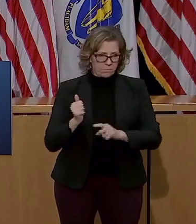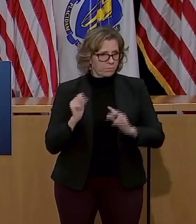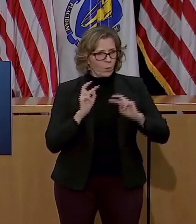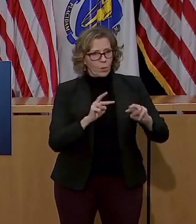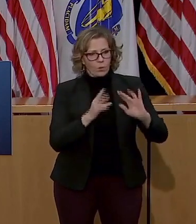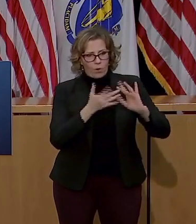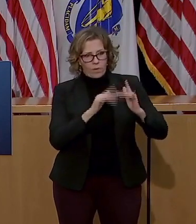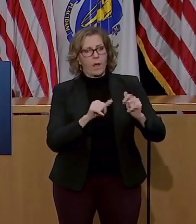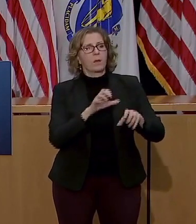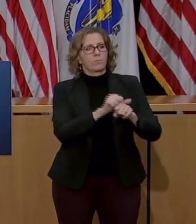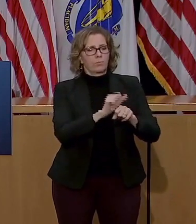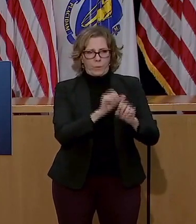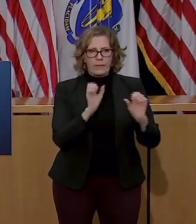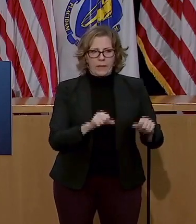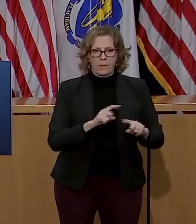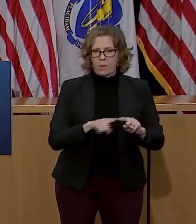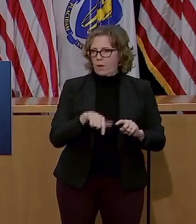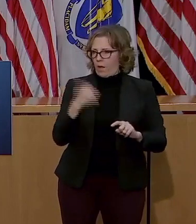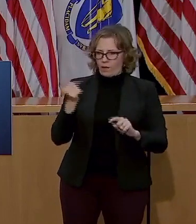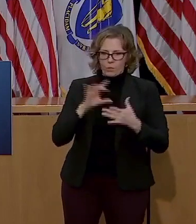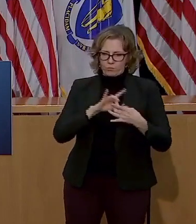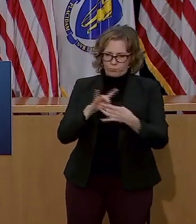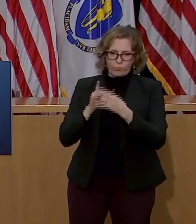who are well connected to this to help folks.